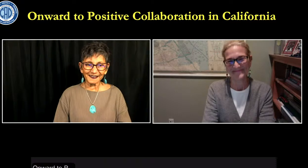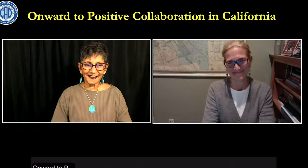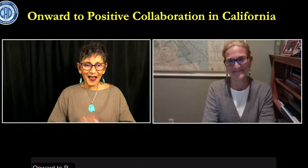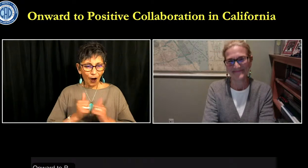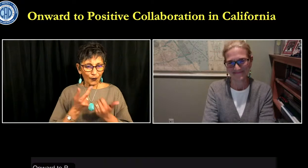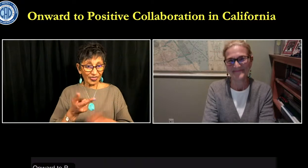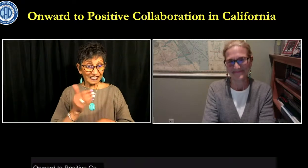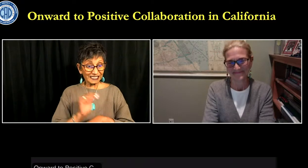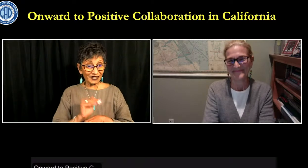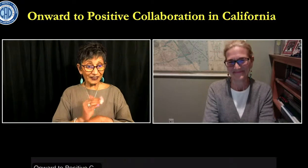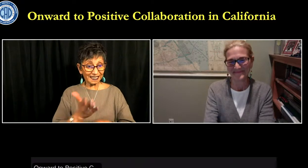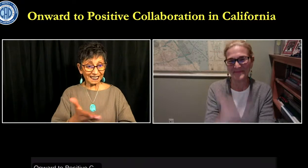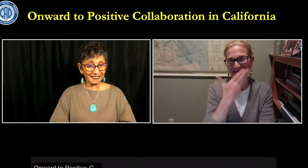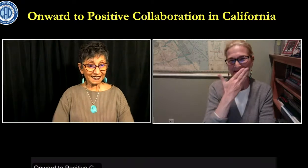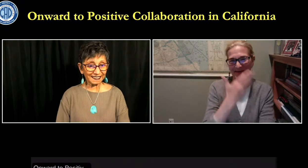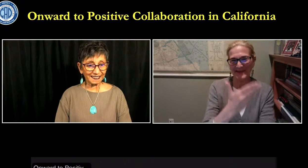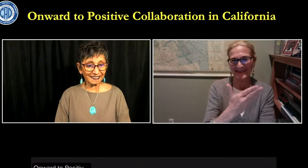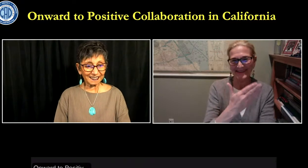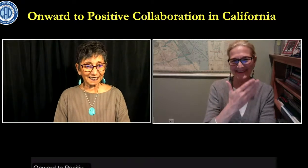Welcome, Marla.